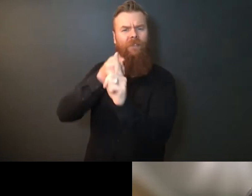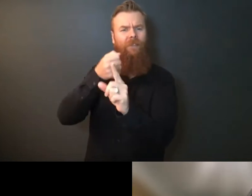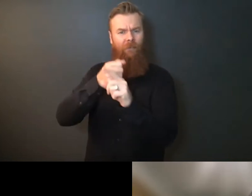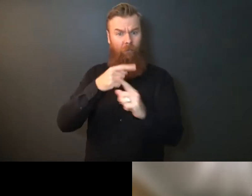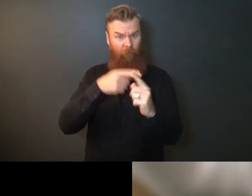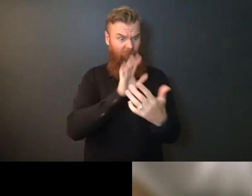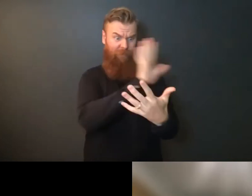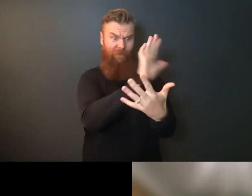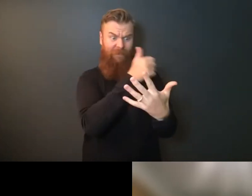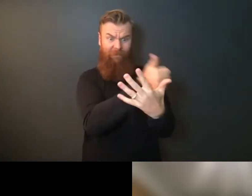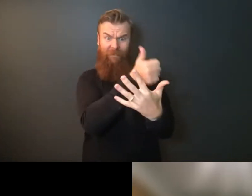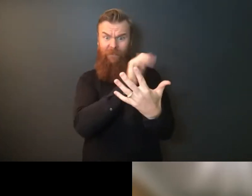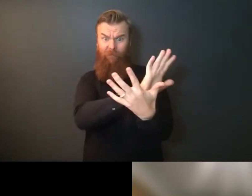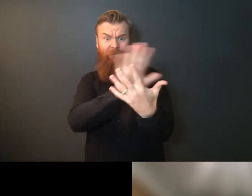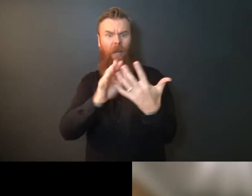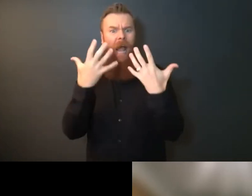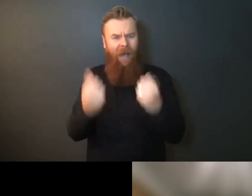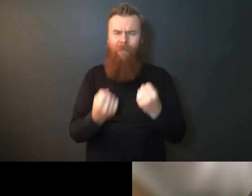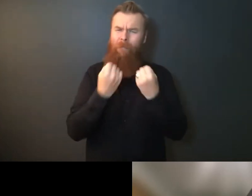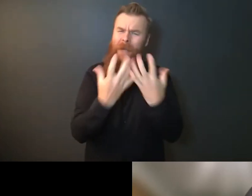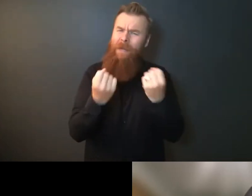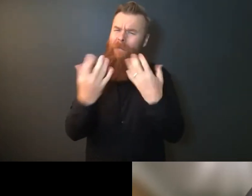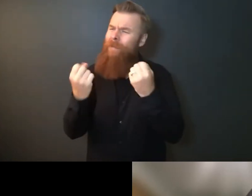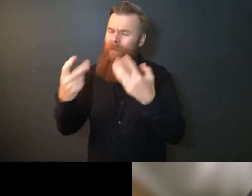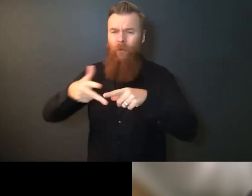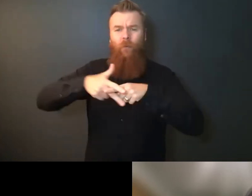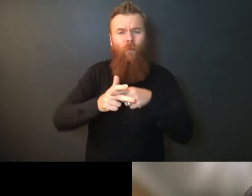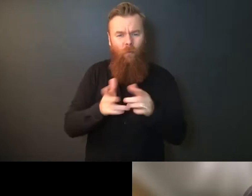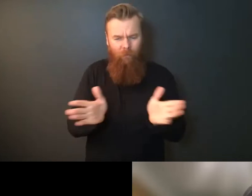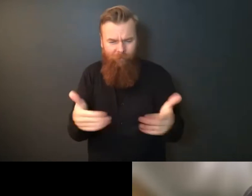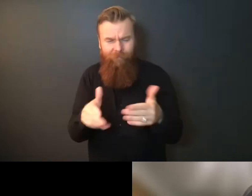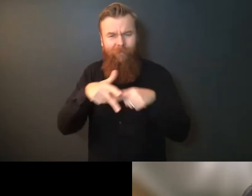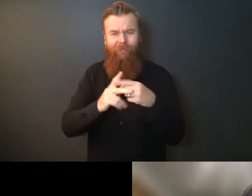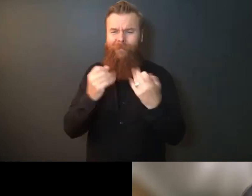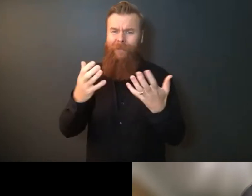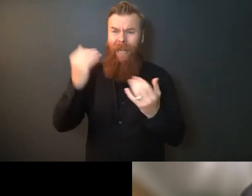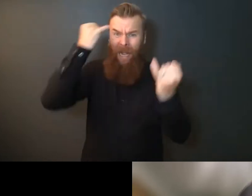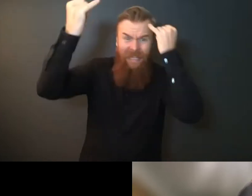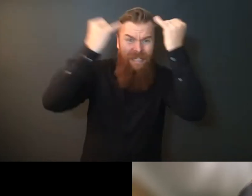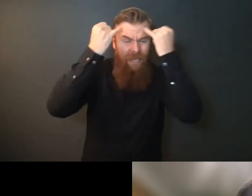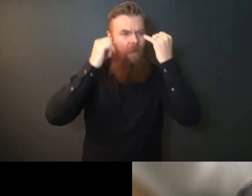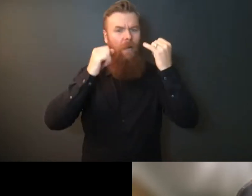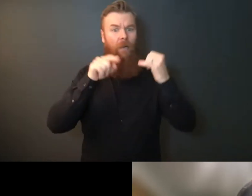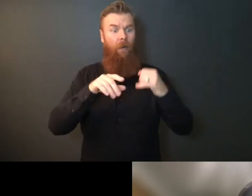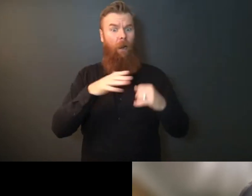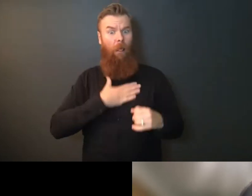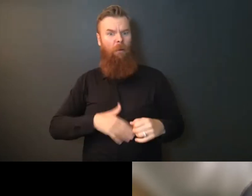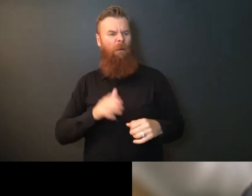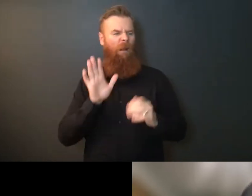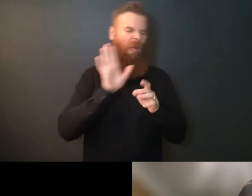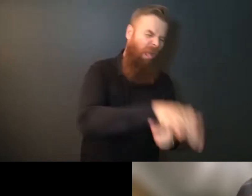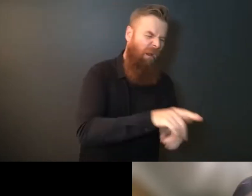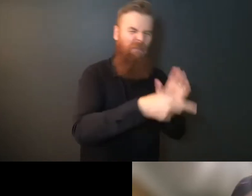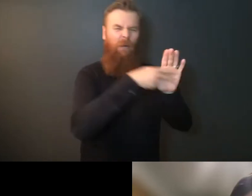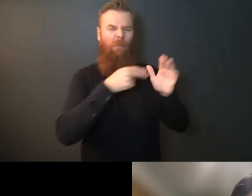of inspiration to share that can really help us combat stigma and discrimination and ultimately promote